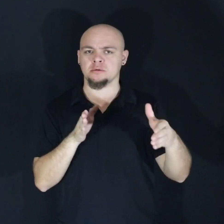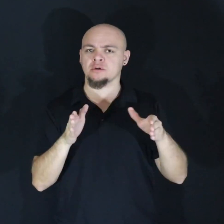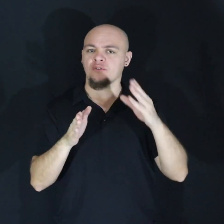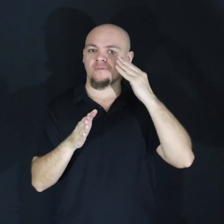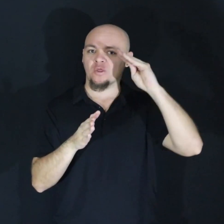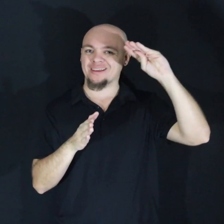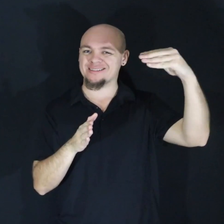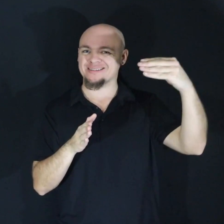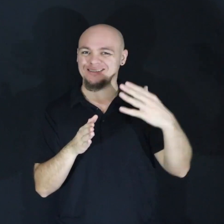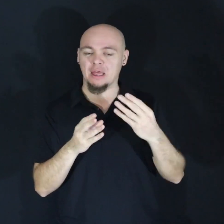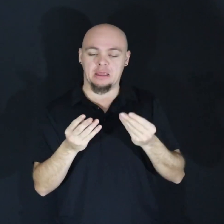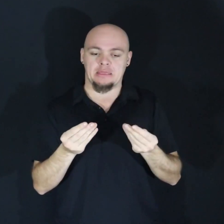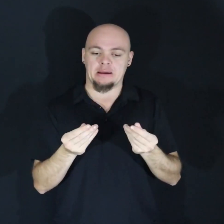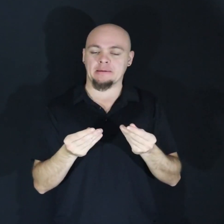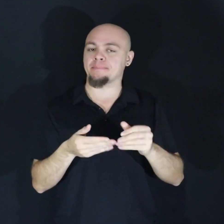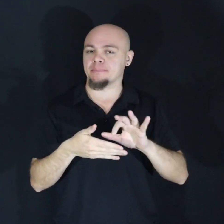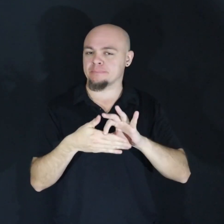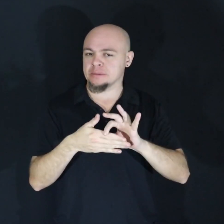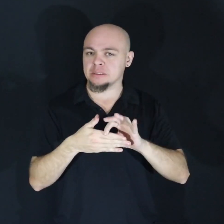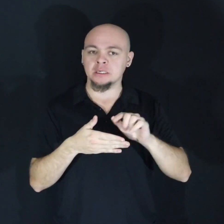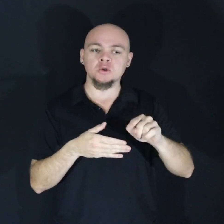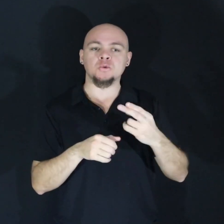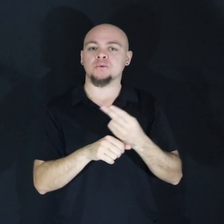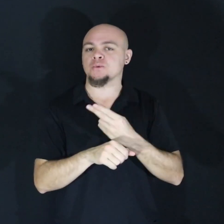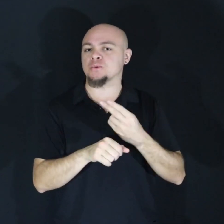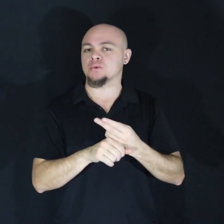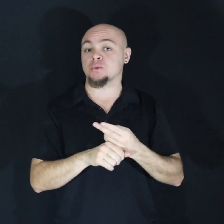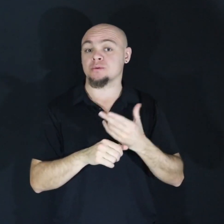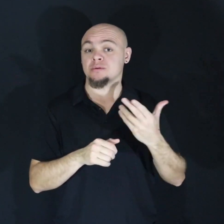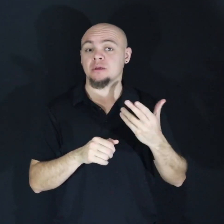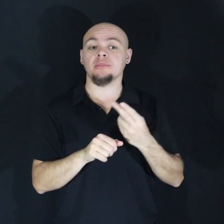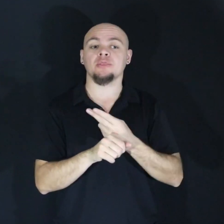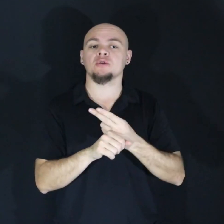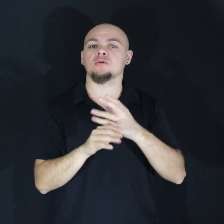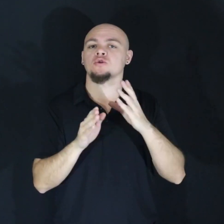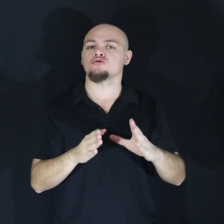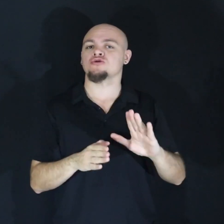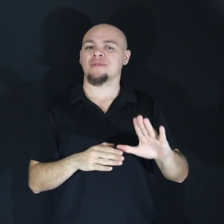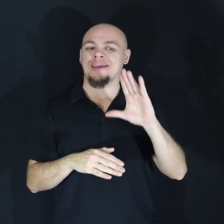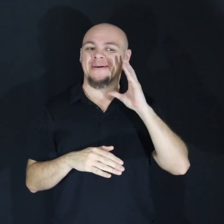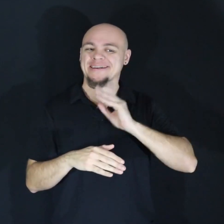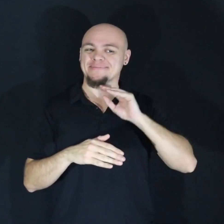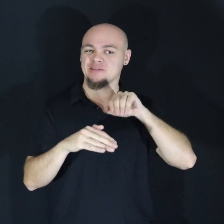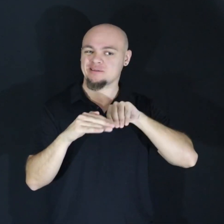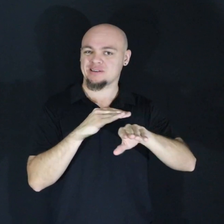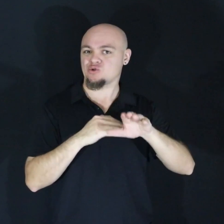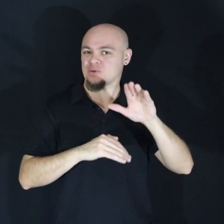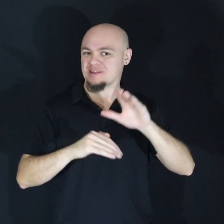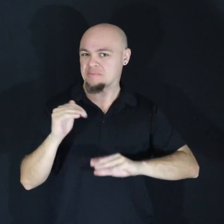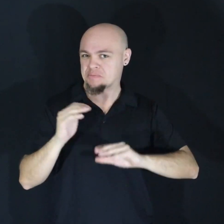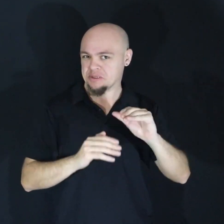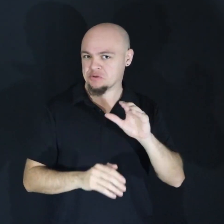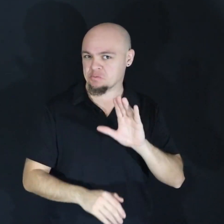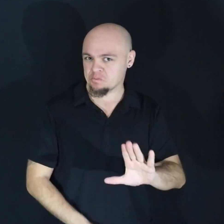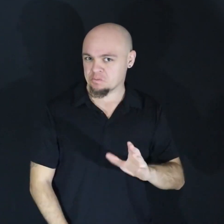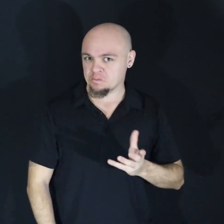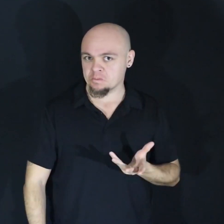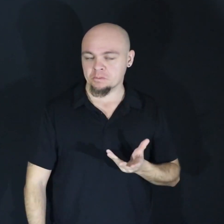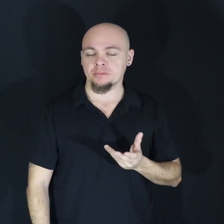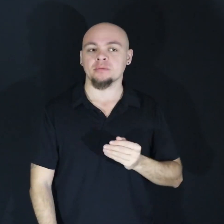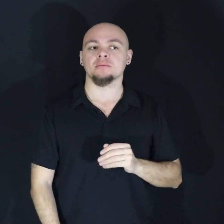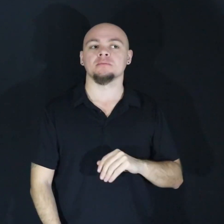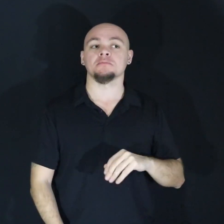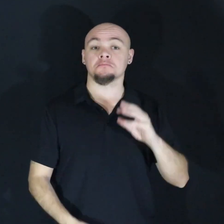the materials being used, and the user's experience when walking into a building.